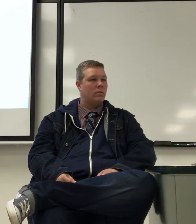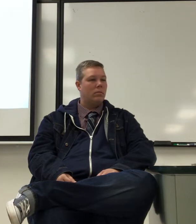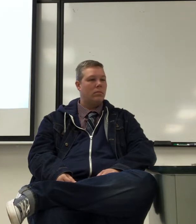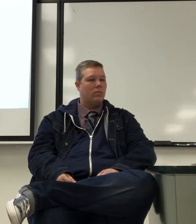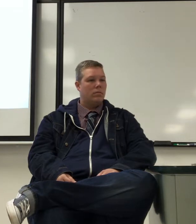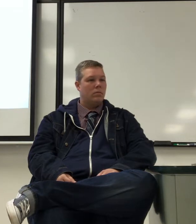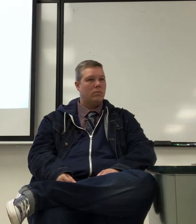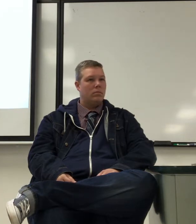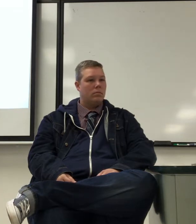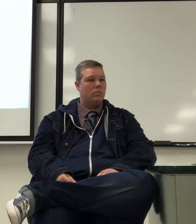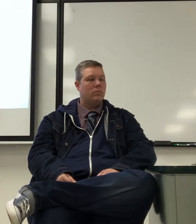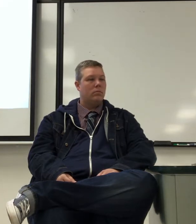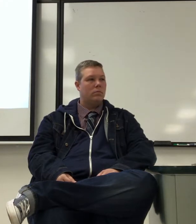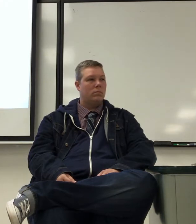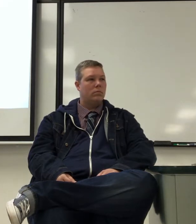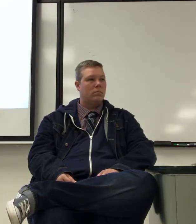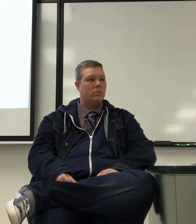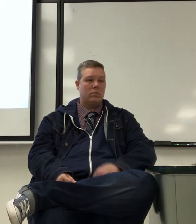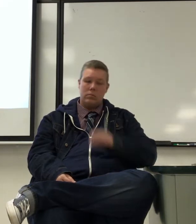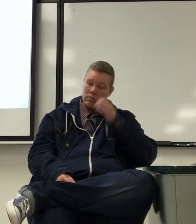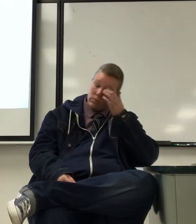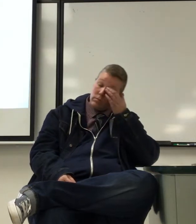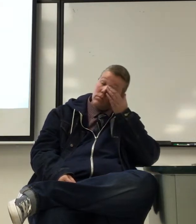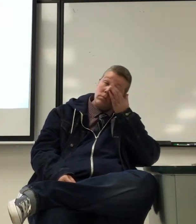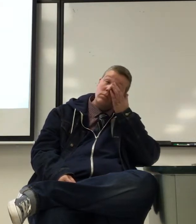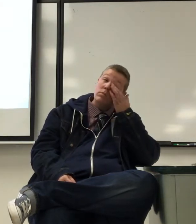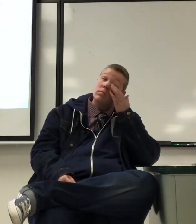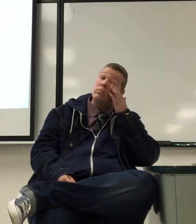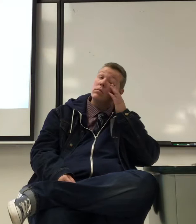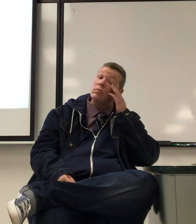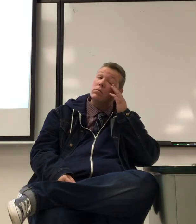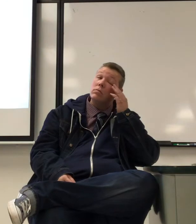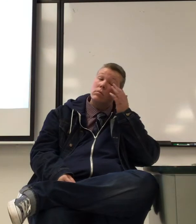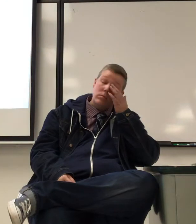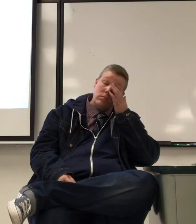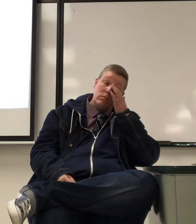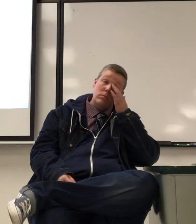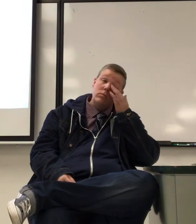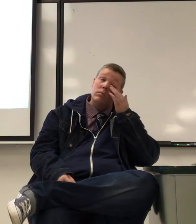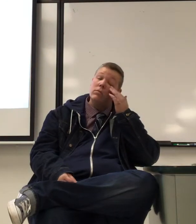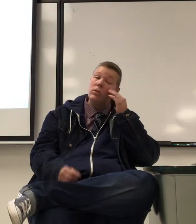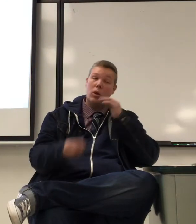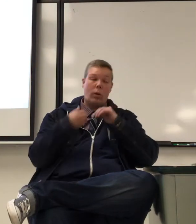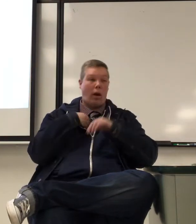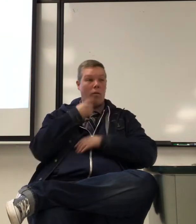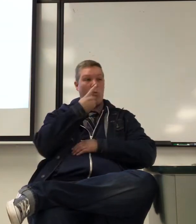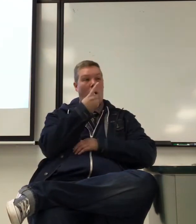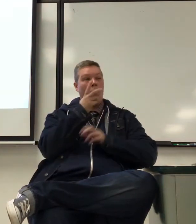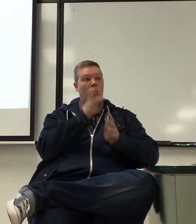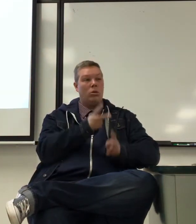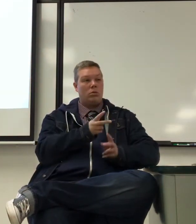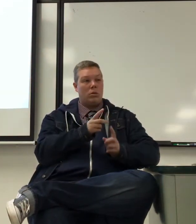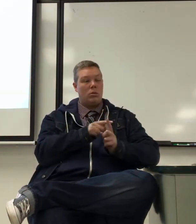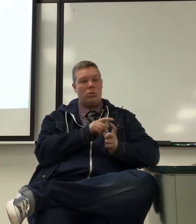Okay, so anyways, let's say we have a simple situation where one person is giving to another person.